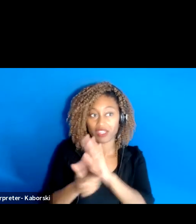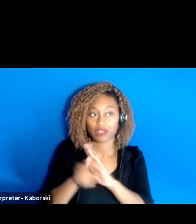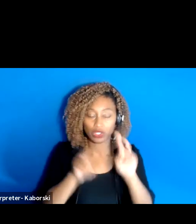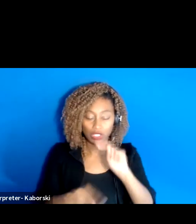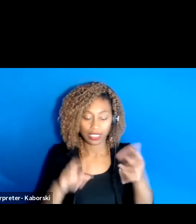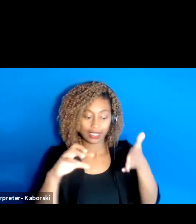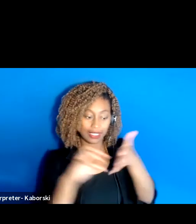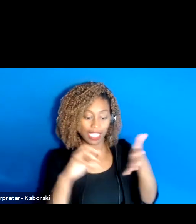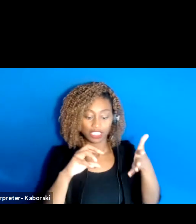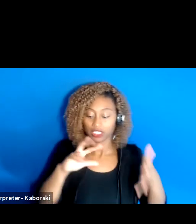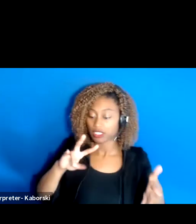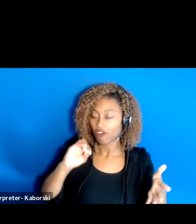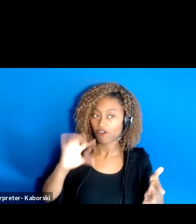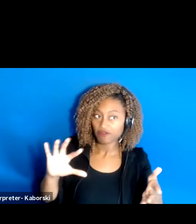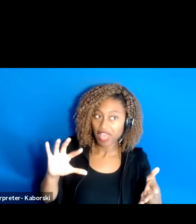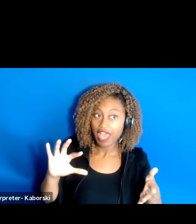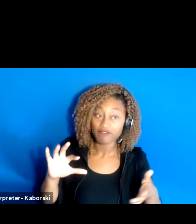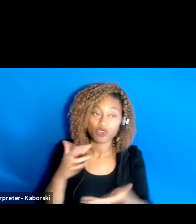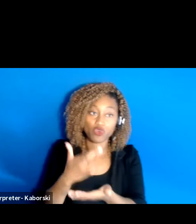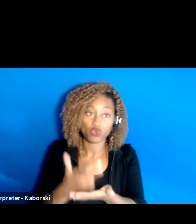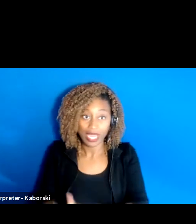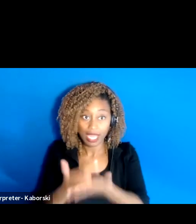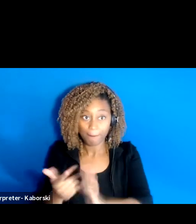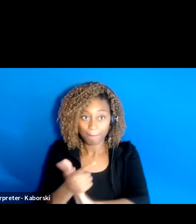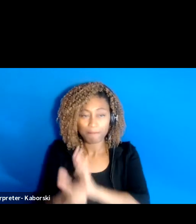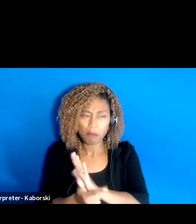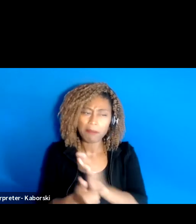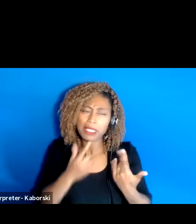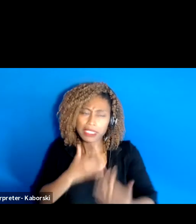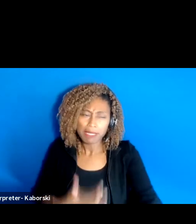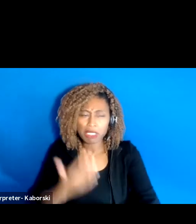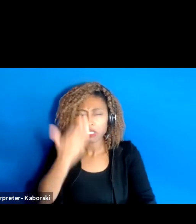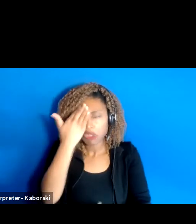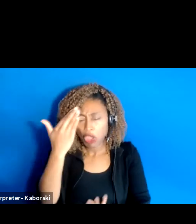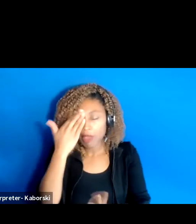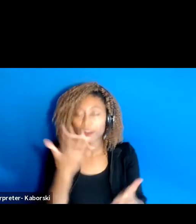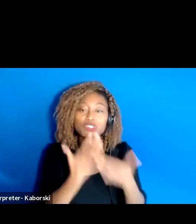which most silks are pretty familiar with, but it's always good to go back and look at it